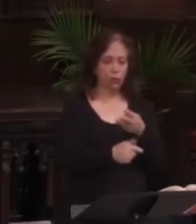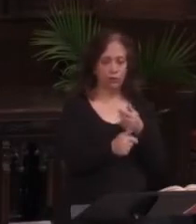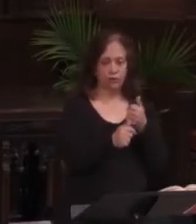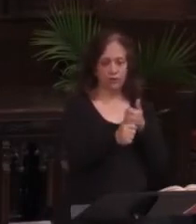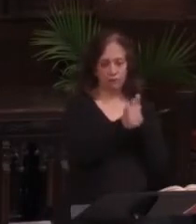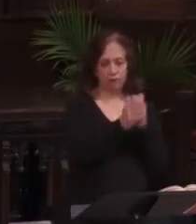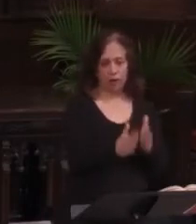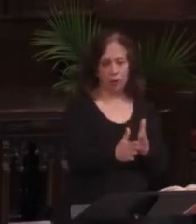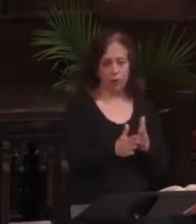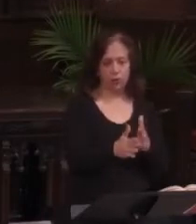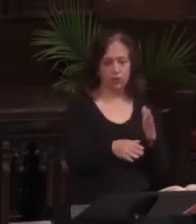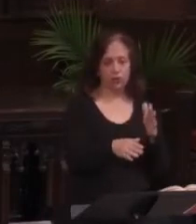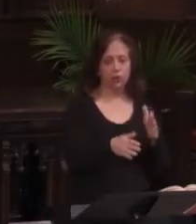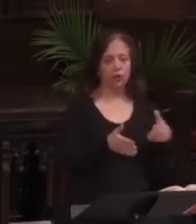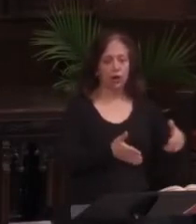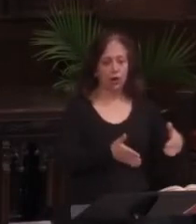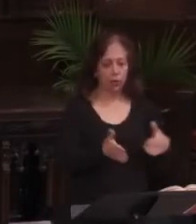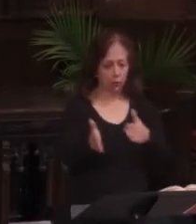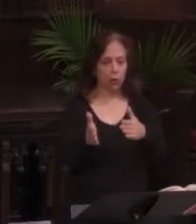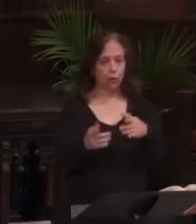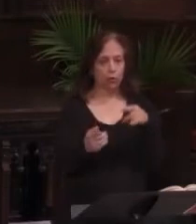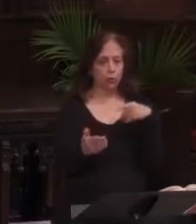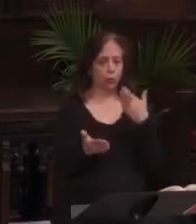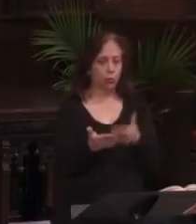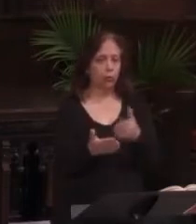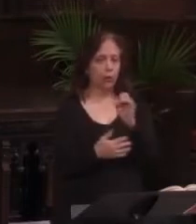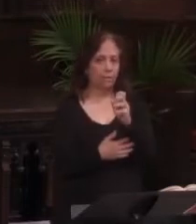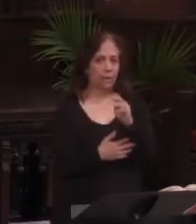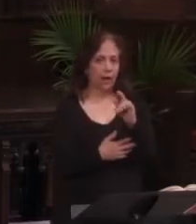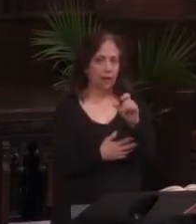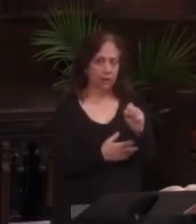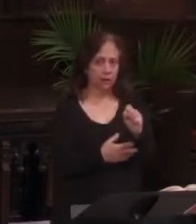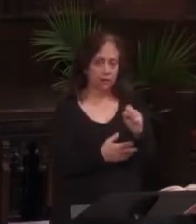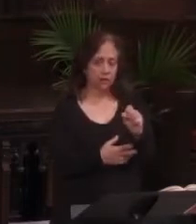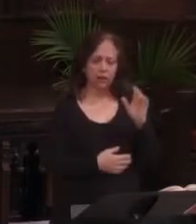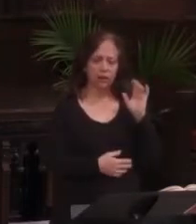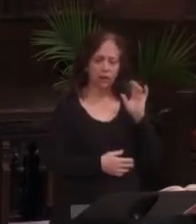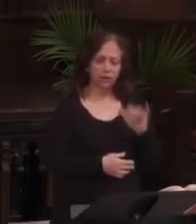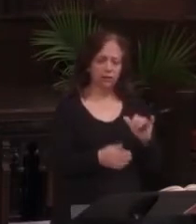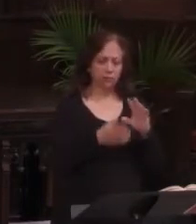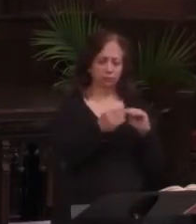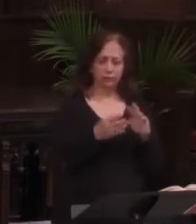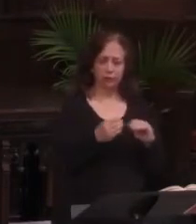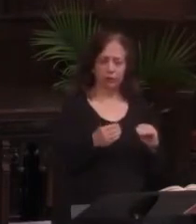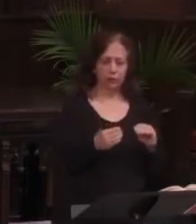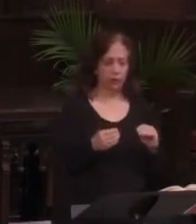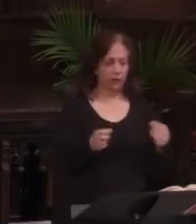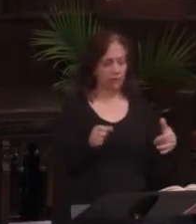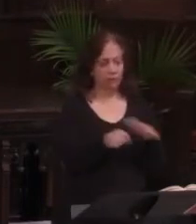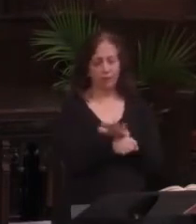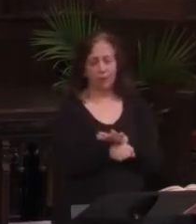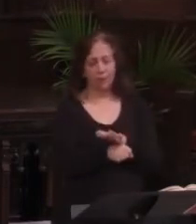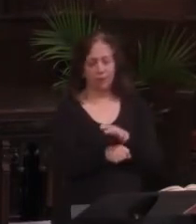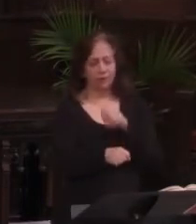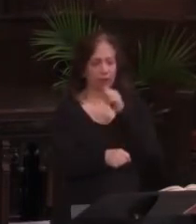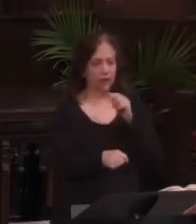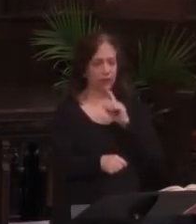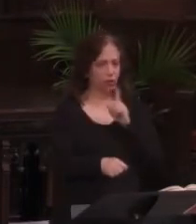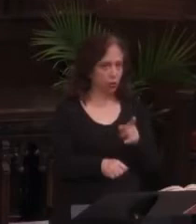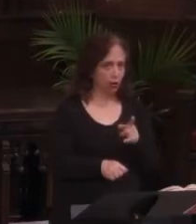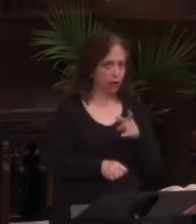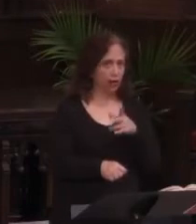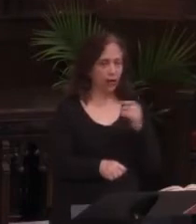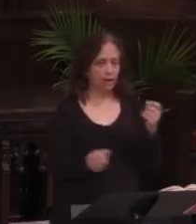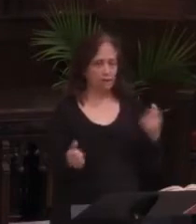period immediately following the crucifixion of Jesus was full of uncertainty and fear for the disciples. Their world